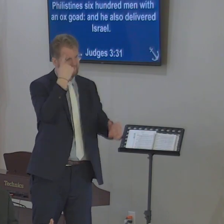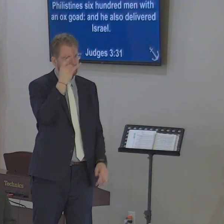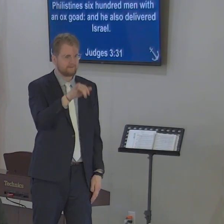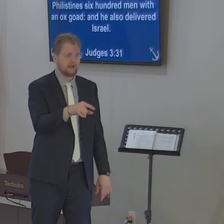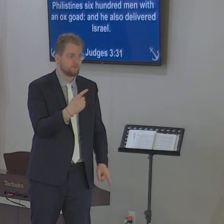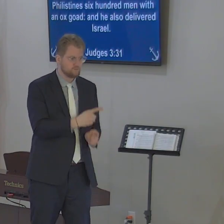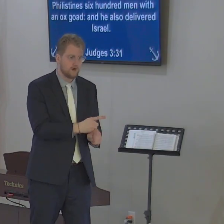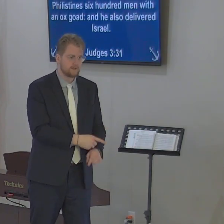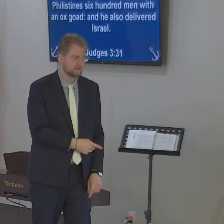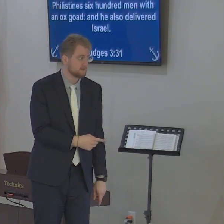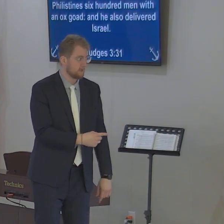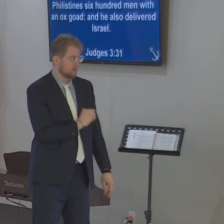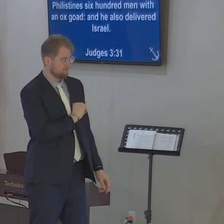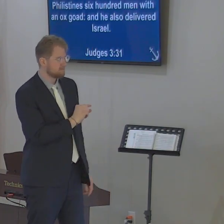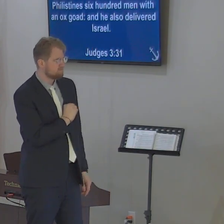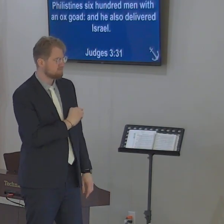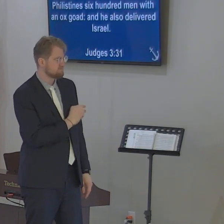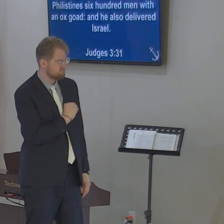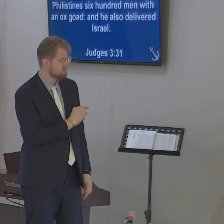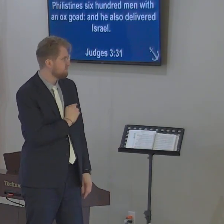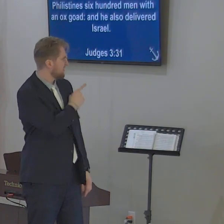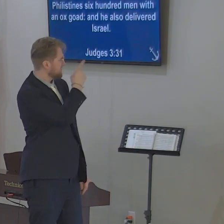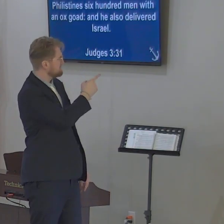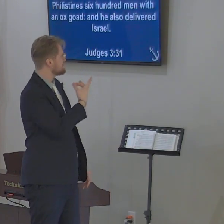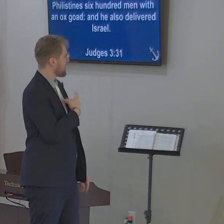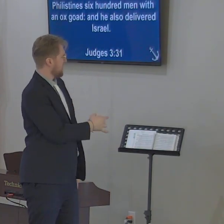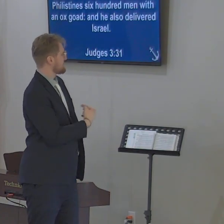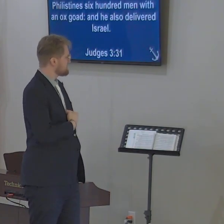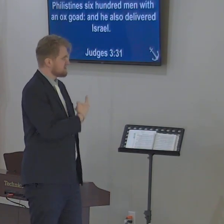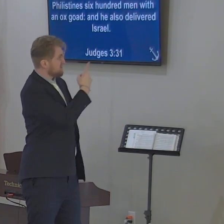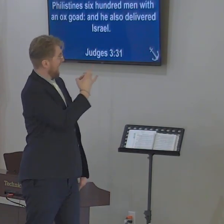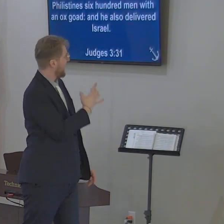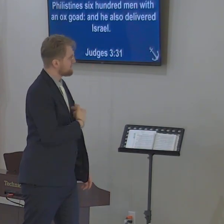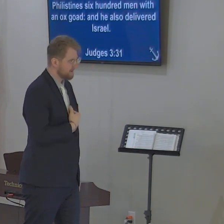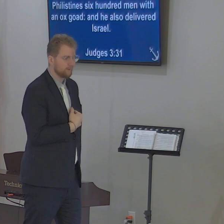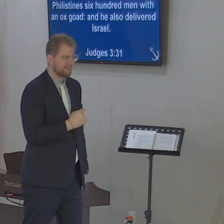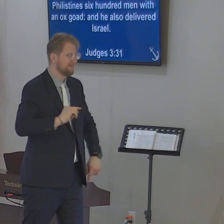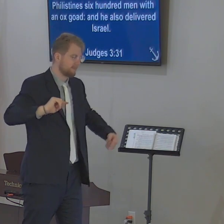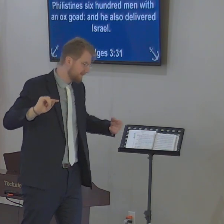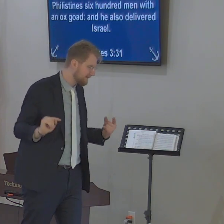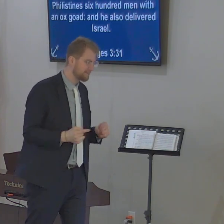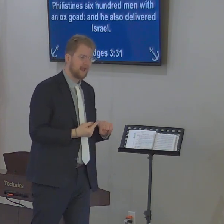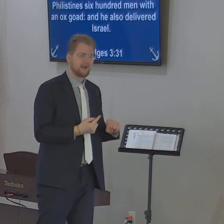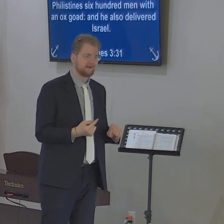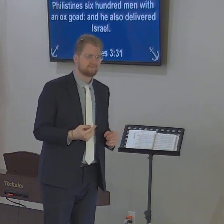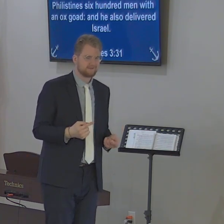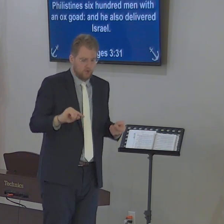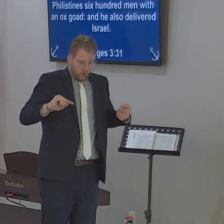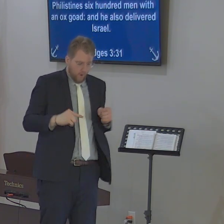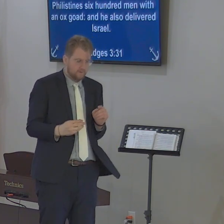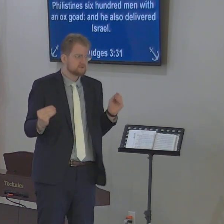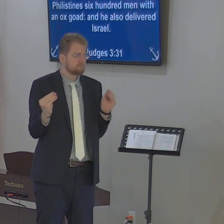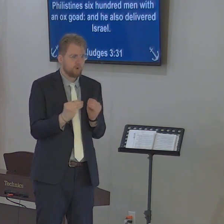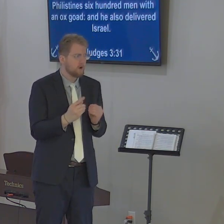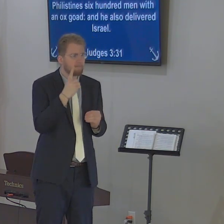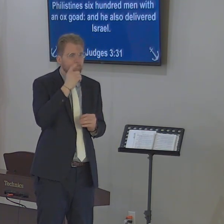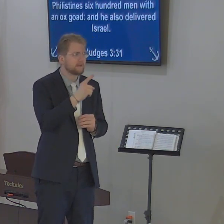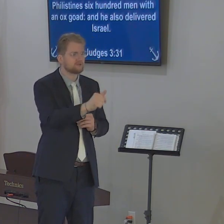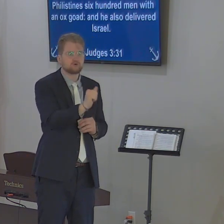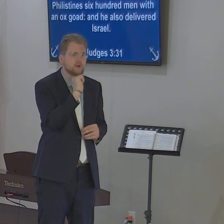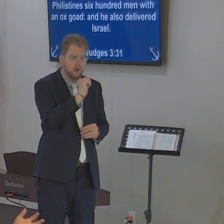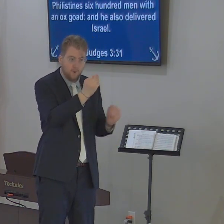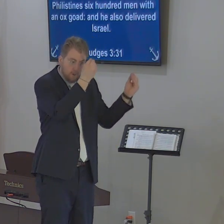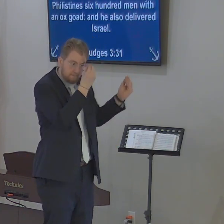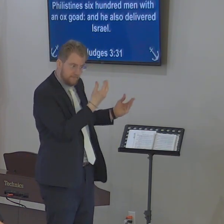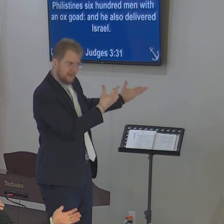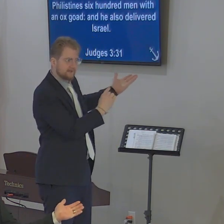you're kicking against the prick. The pain hurts more because you're not responding to the conviction of the